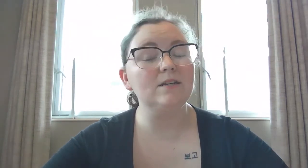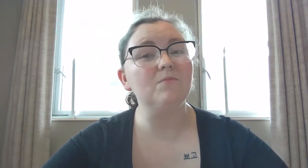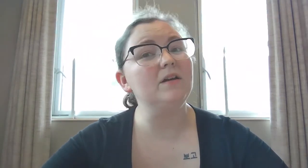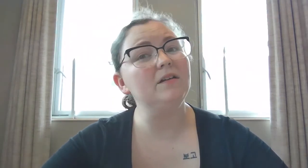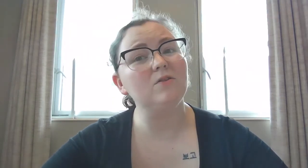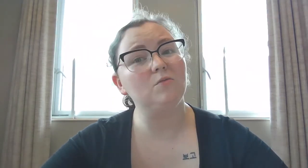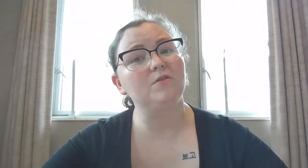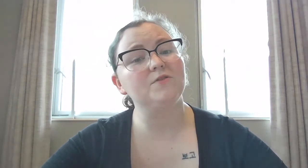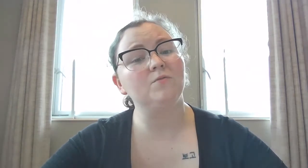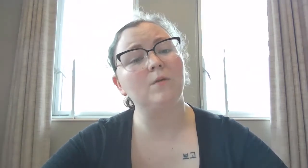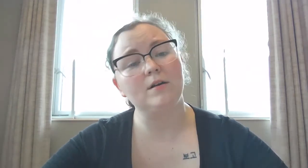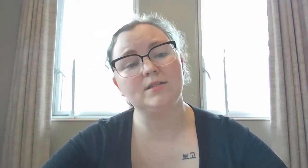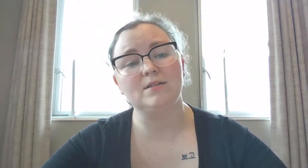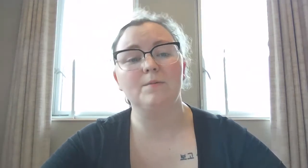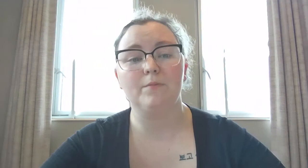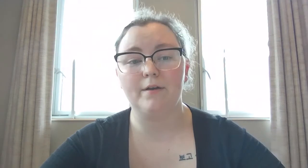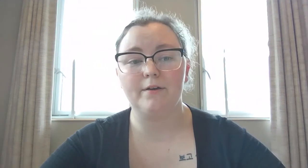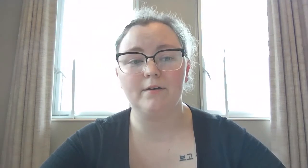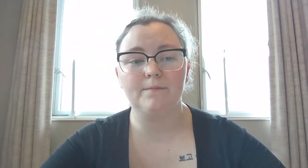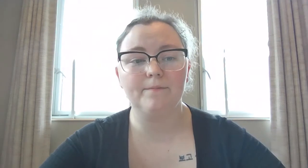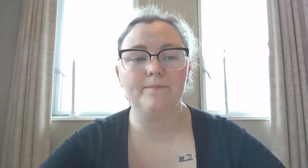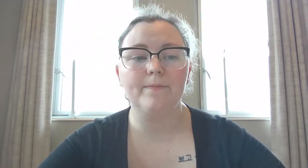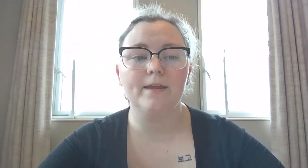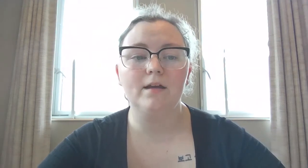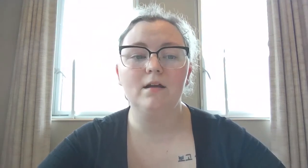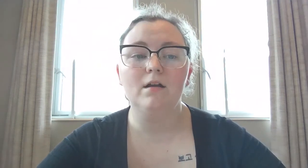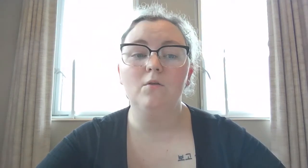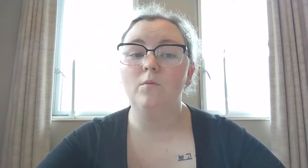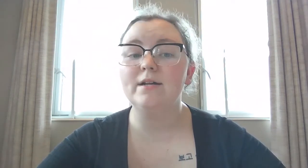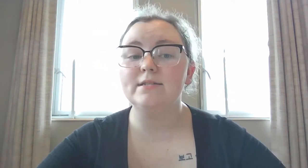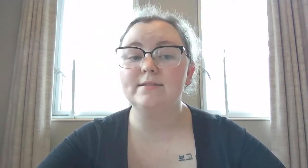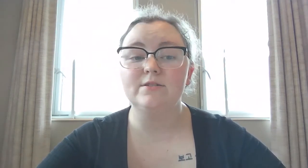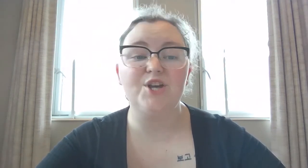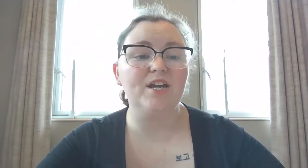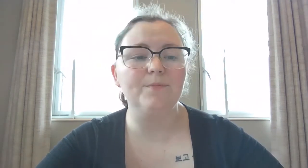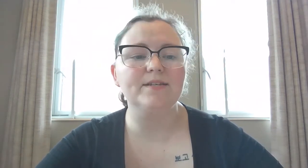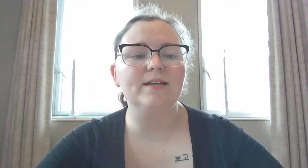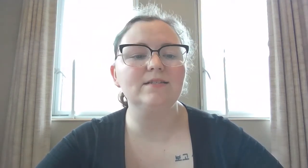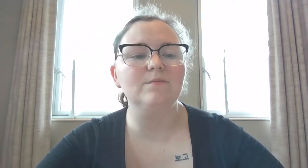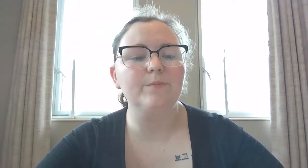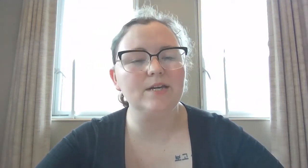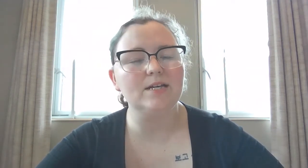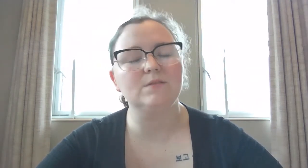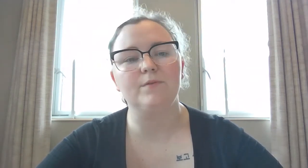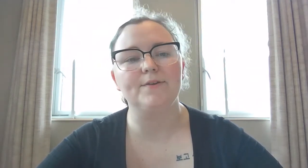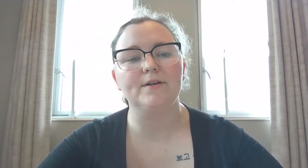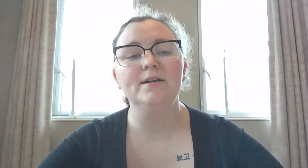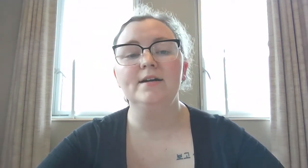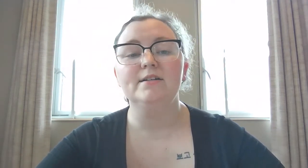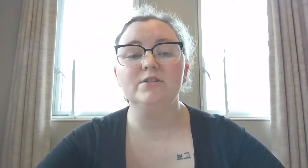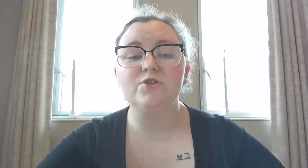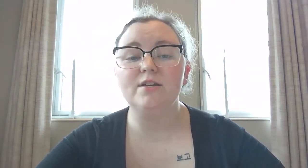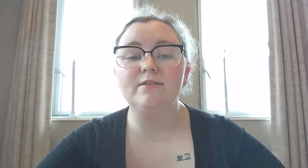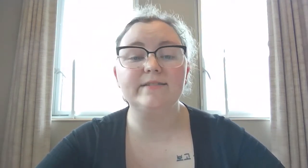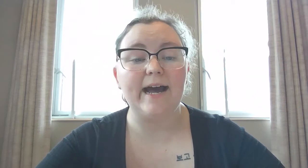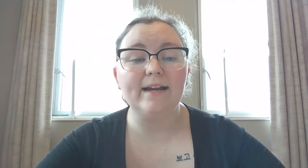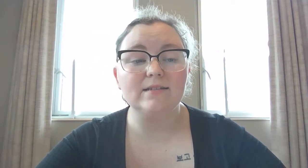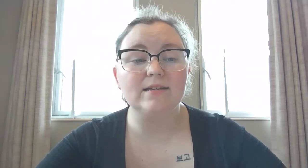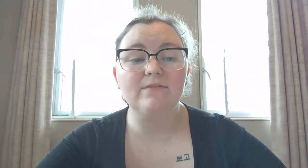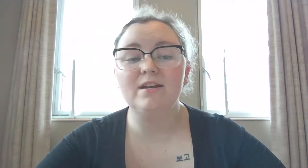the world's worst brother? Once, Jacob pretended to be his brother, to trick their dad into giving him a